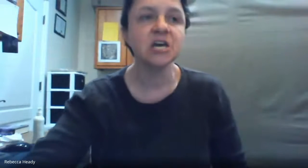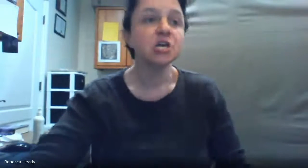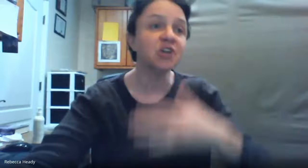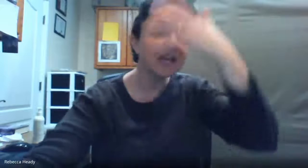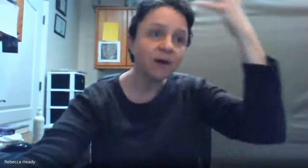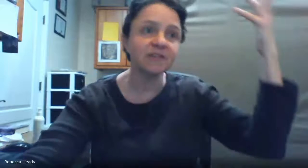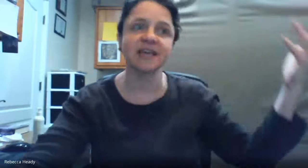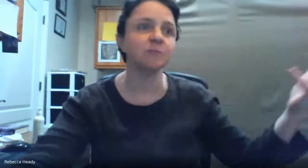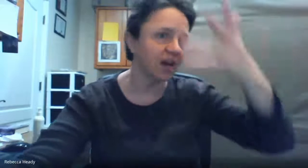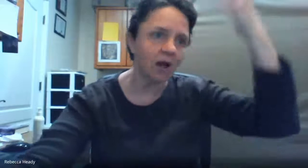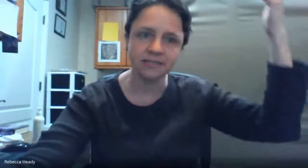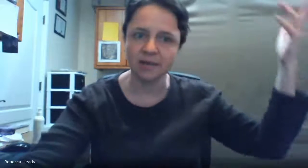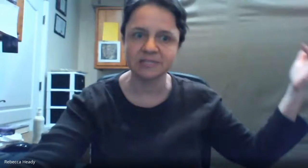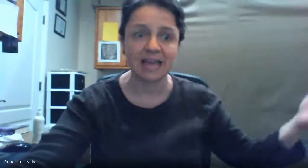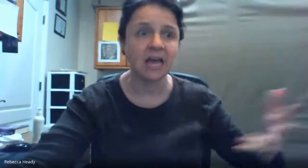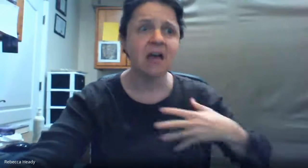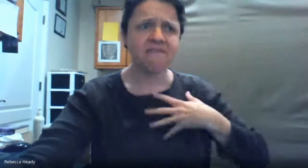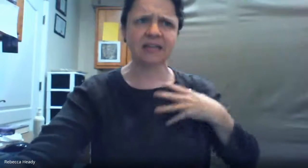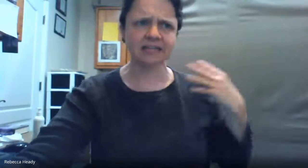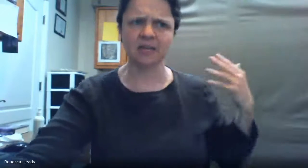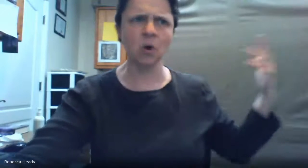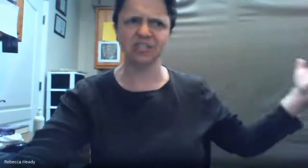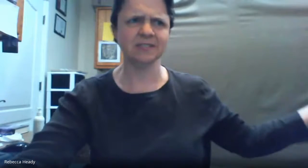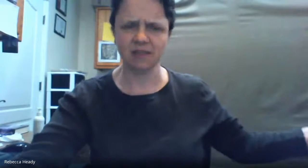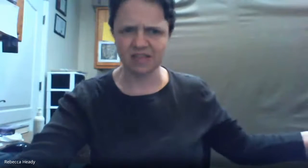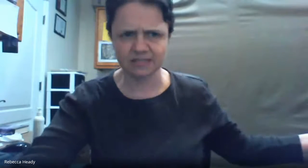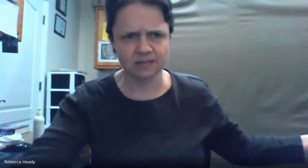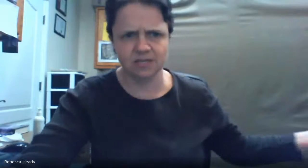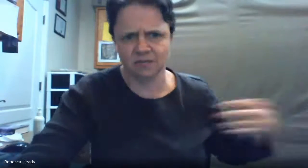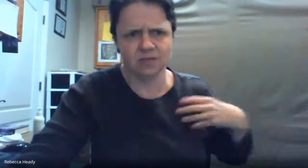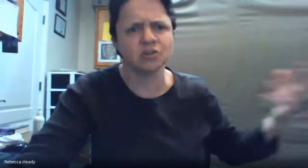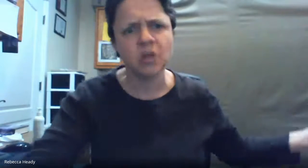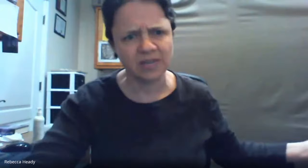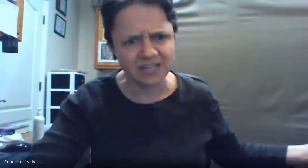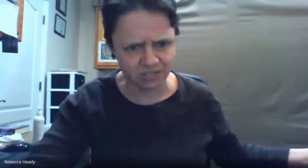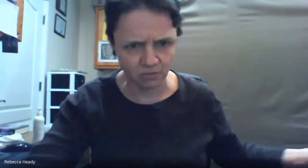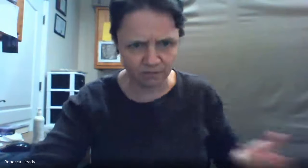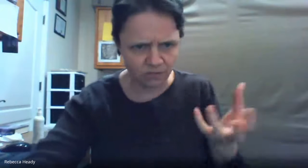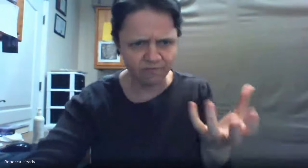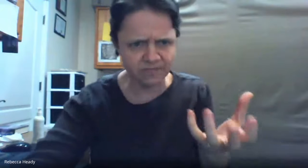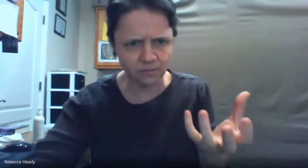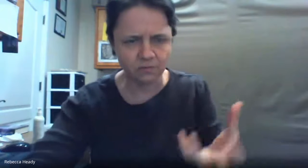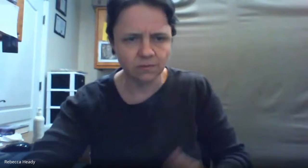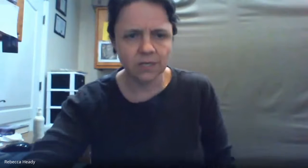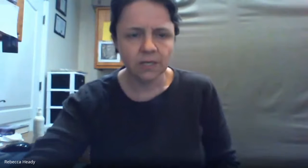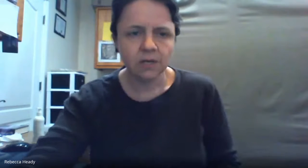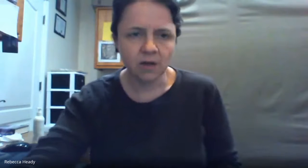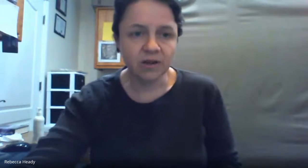You're talking about these abstract concepts like feelings and emotions and things that there's no connection, right? There's no physical concrete